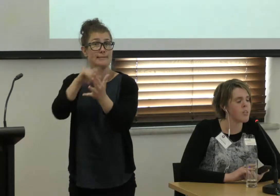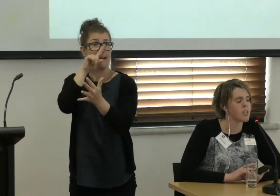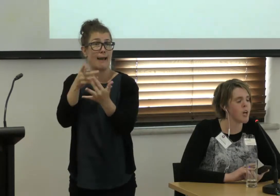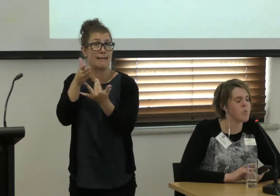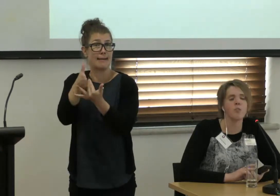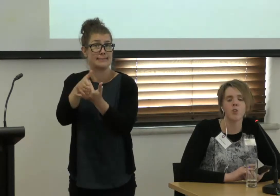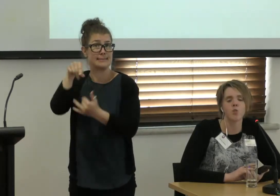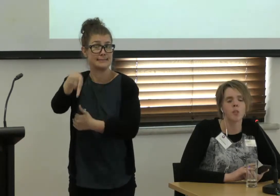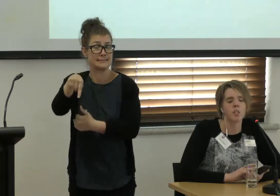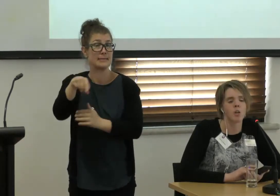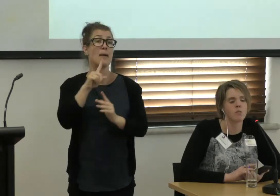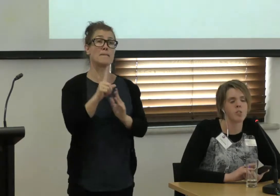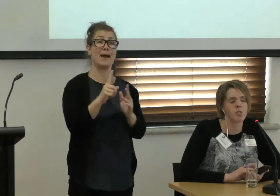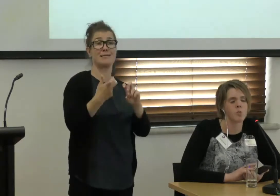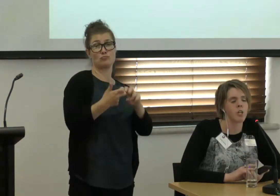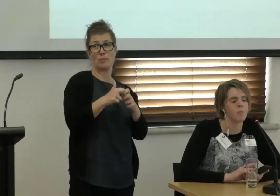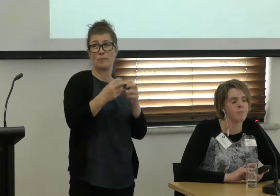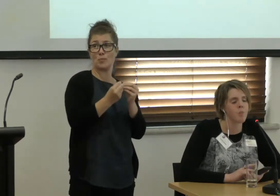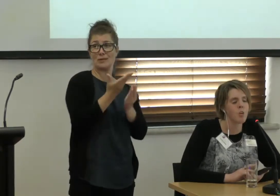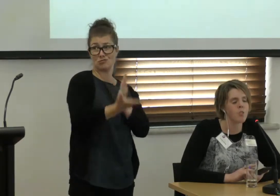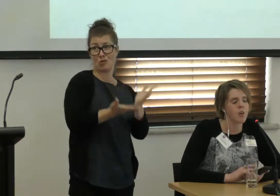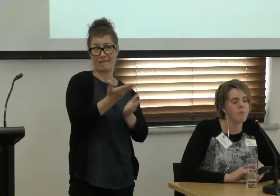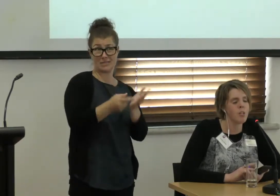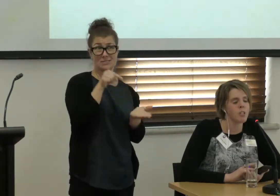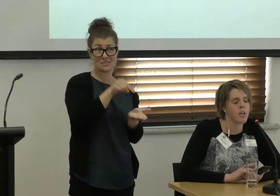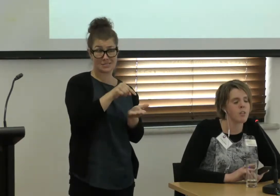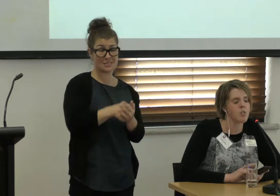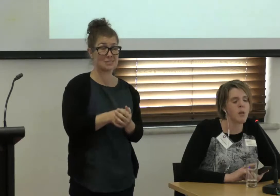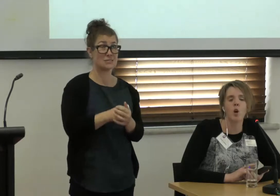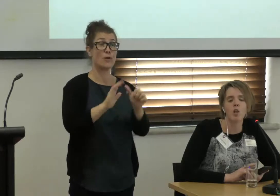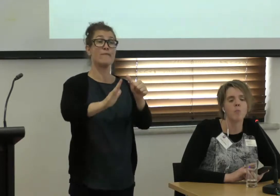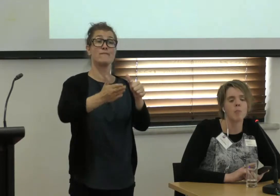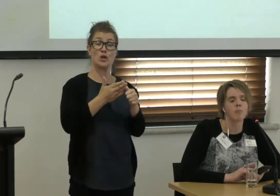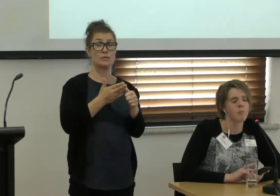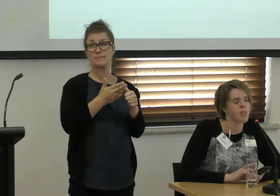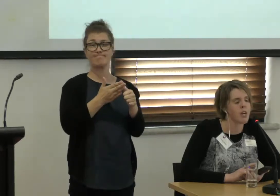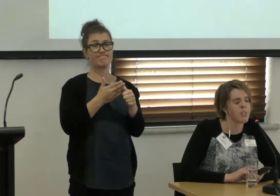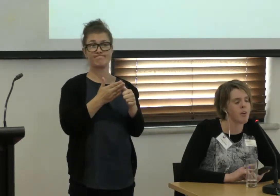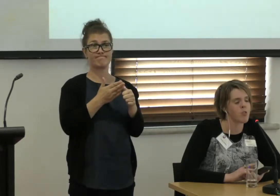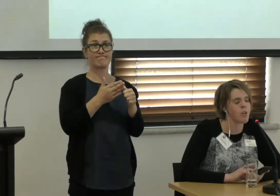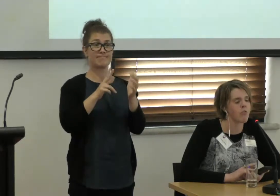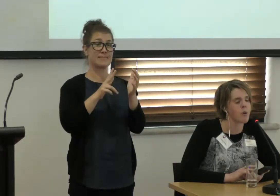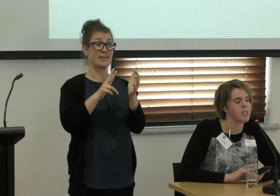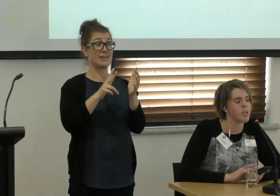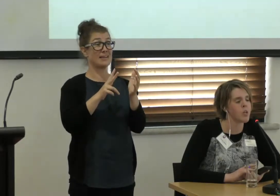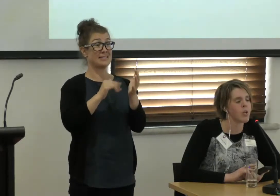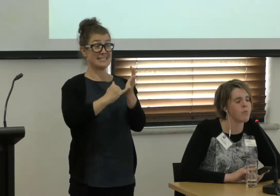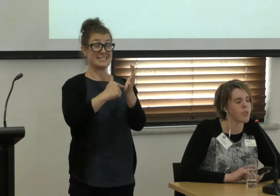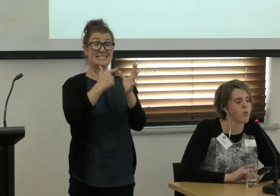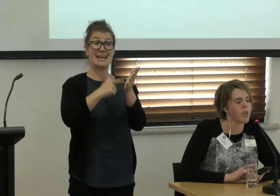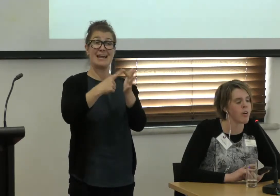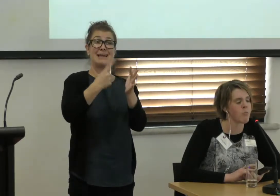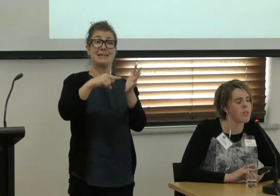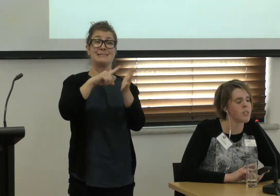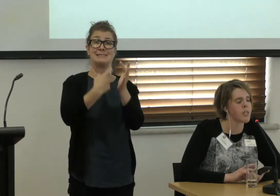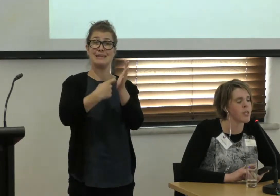But there's a number of issues with these services as well. So firstly, there's been no commitment from state and territory governments, including the